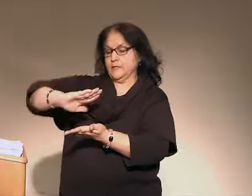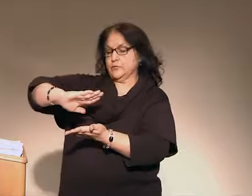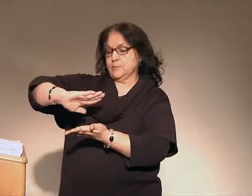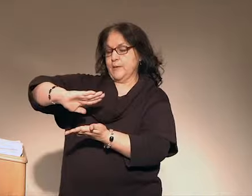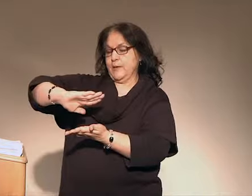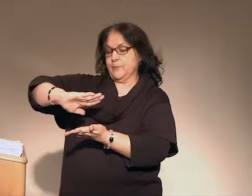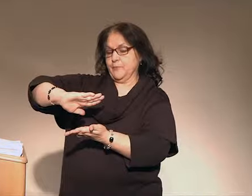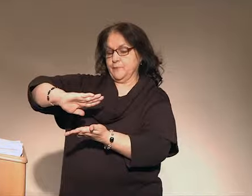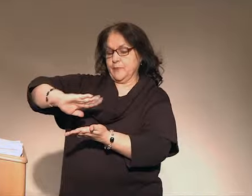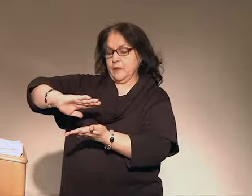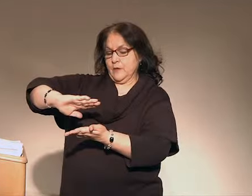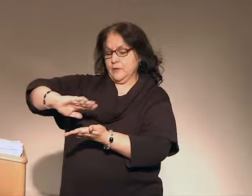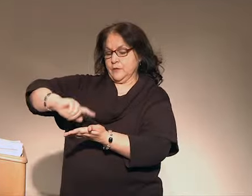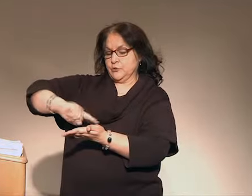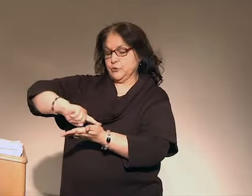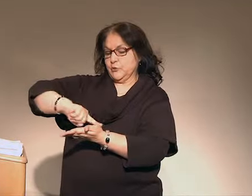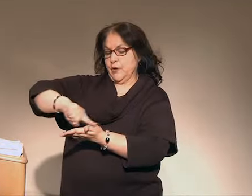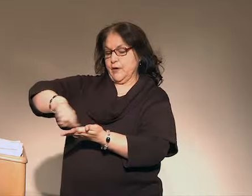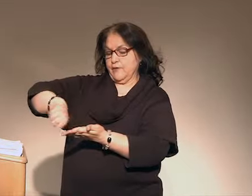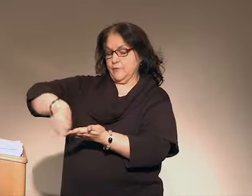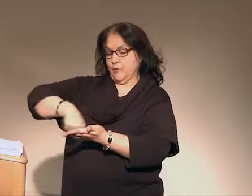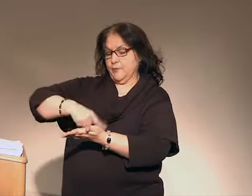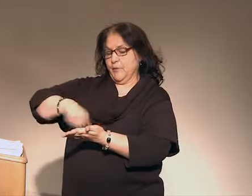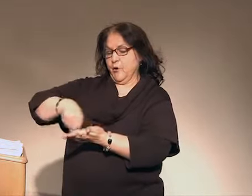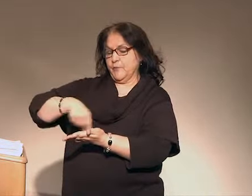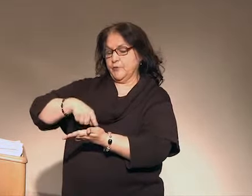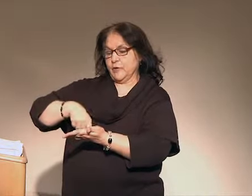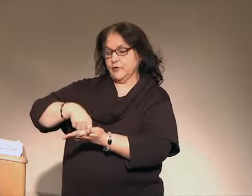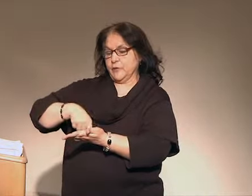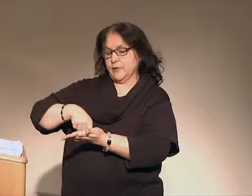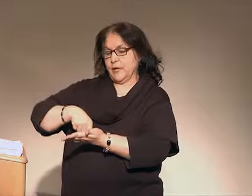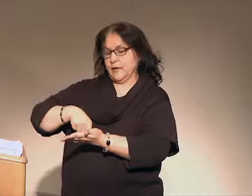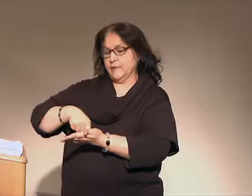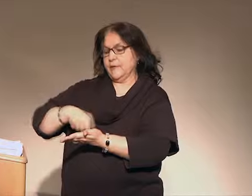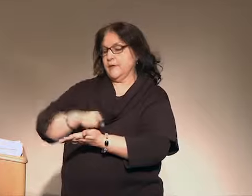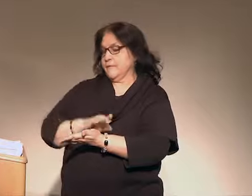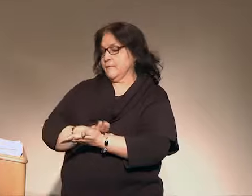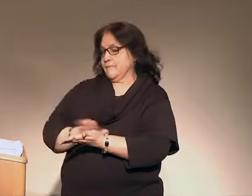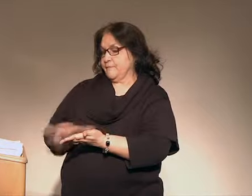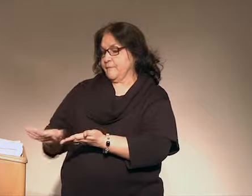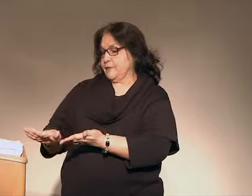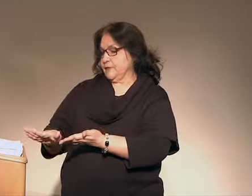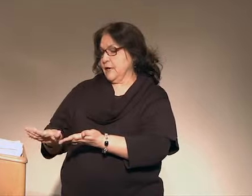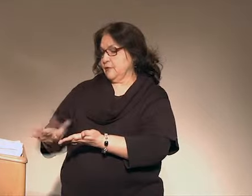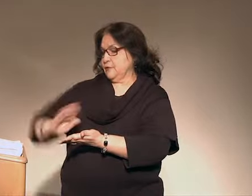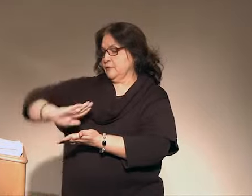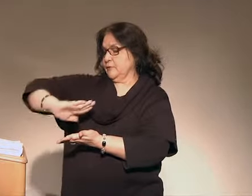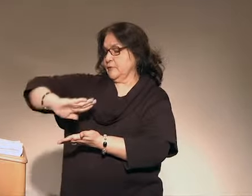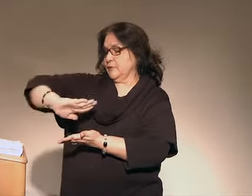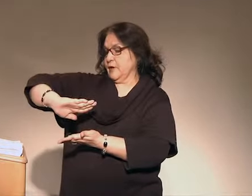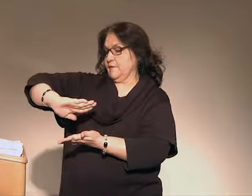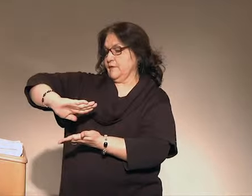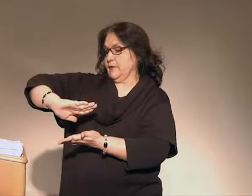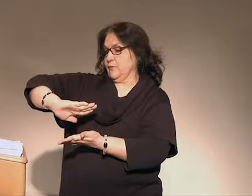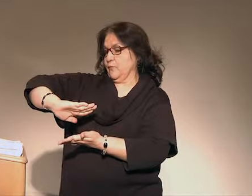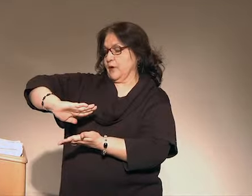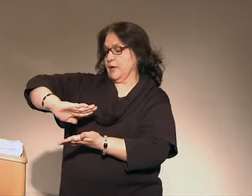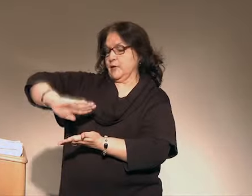is paper. So you have your open palm of your non-dominant hand facing out. Then you have the right hand